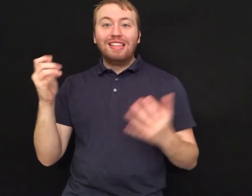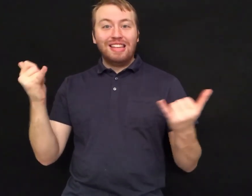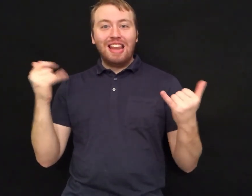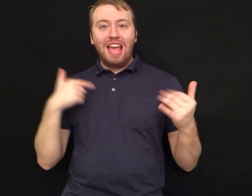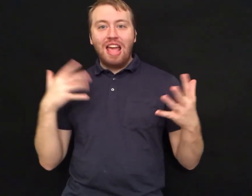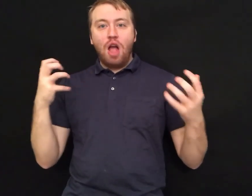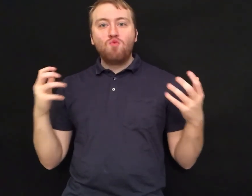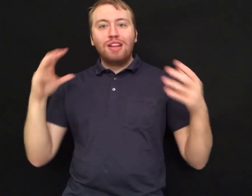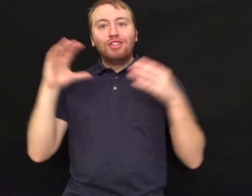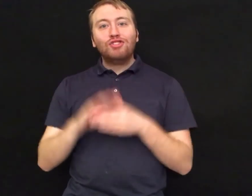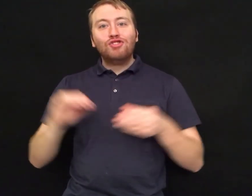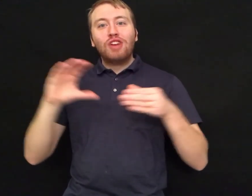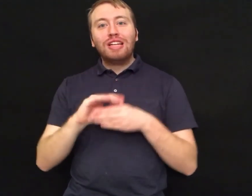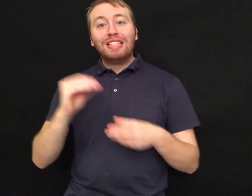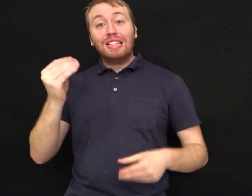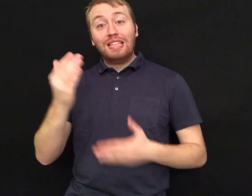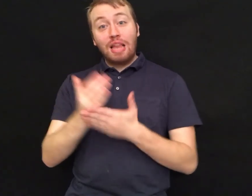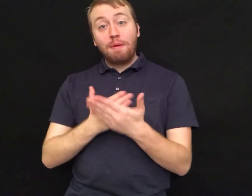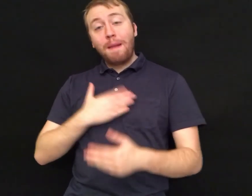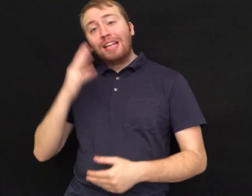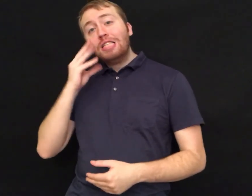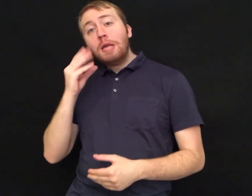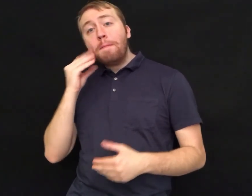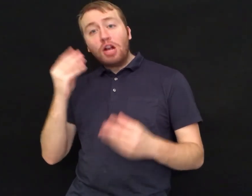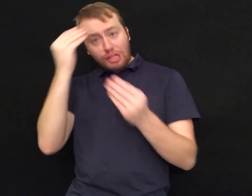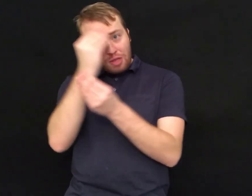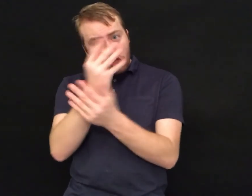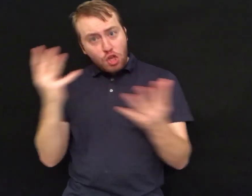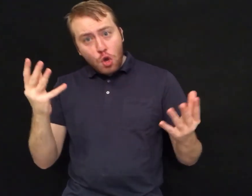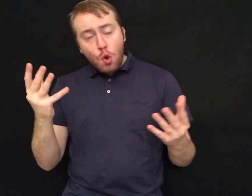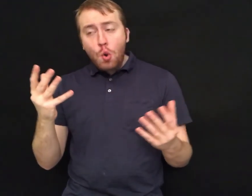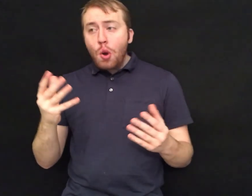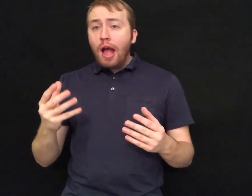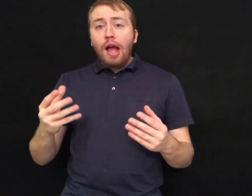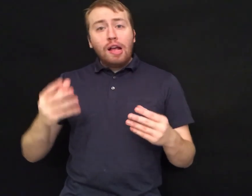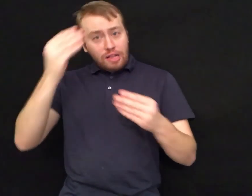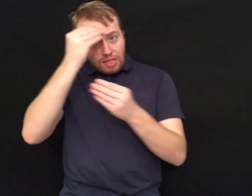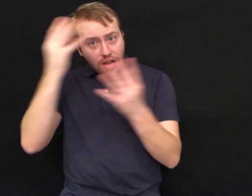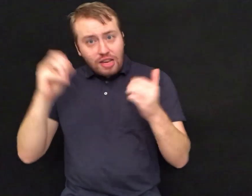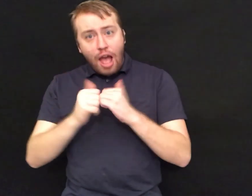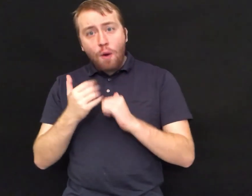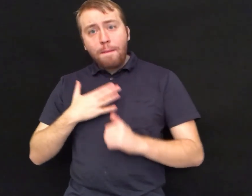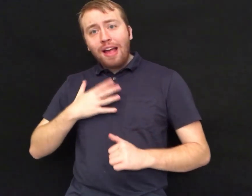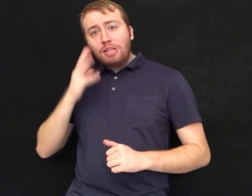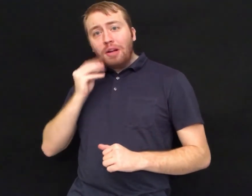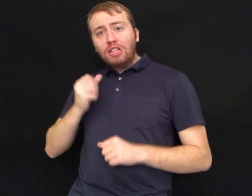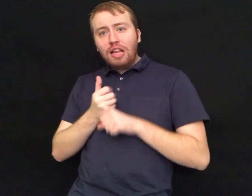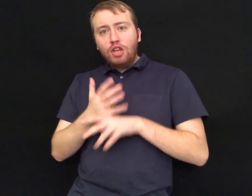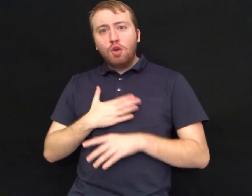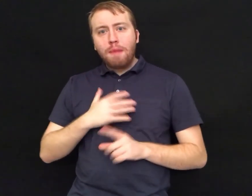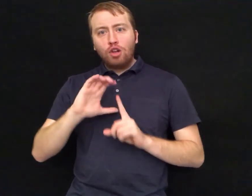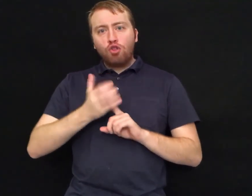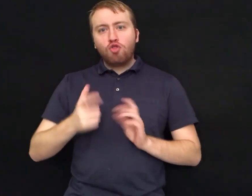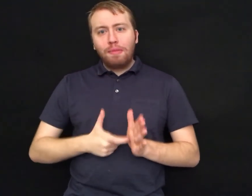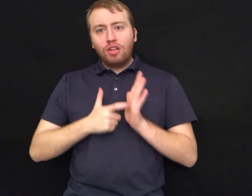has helped shape my cultural observations and how I hope my past experience can lead to a change that results